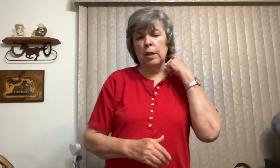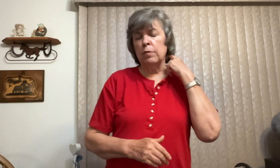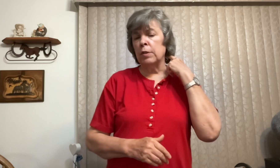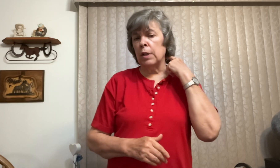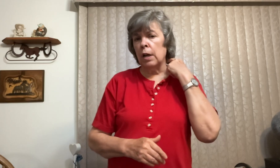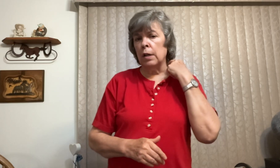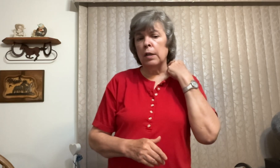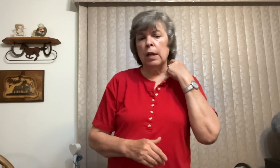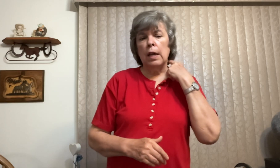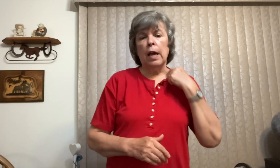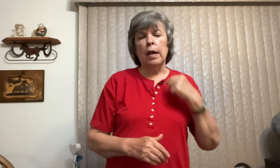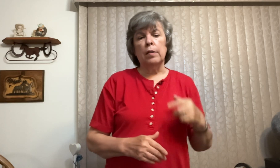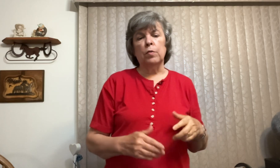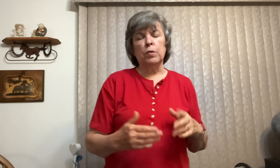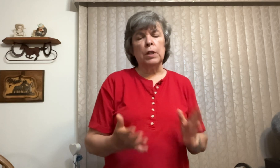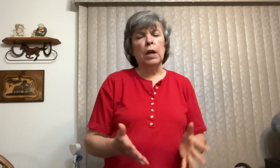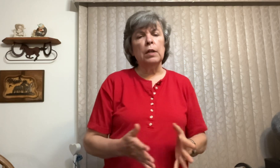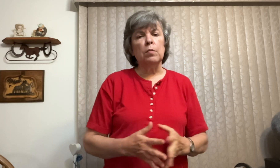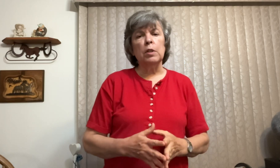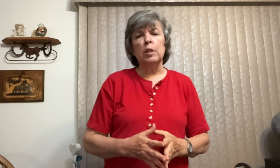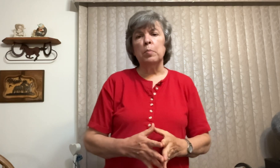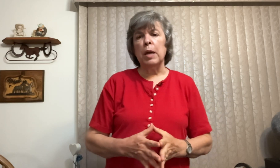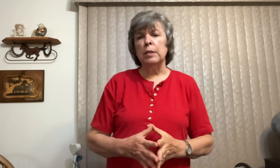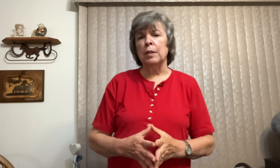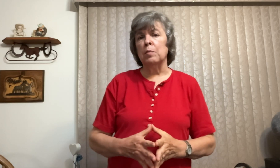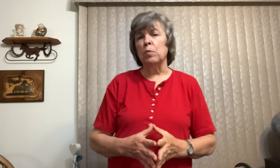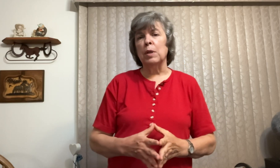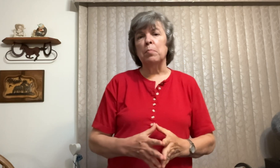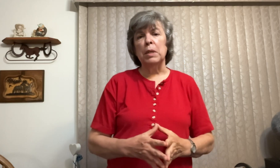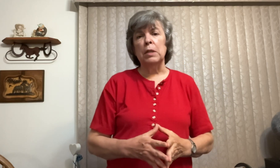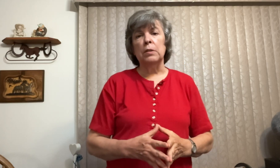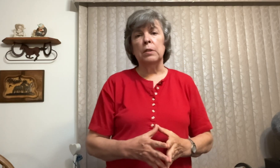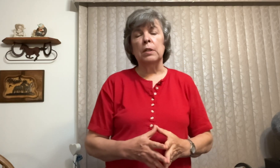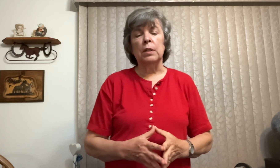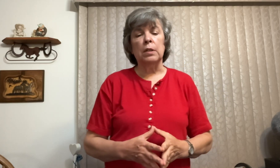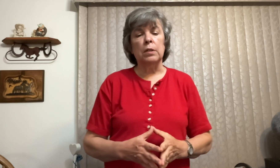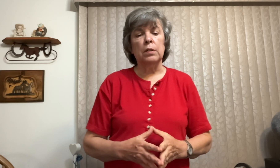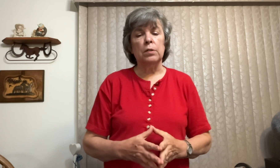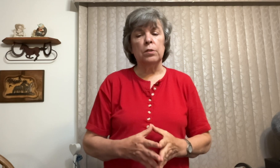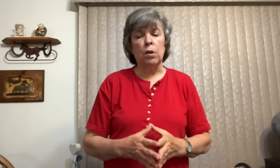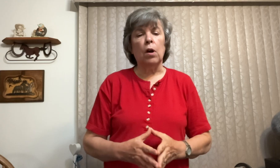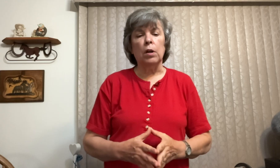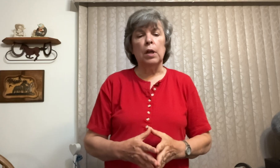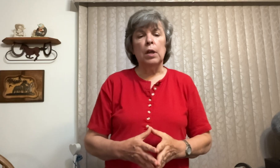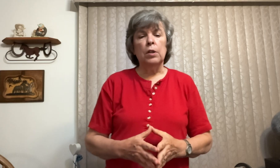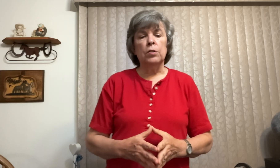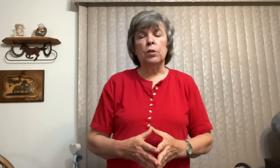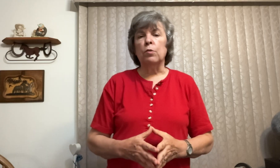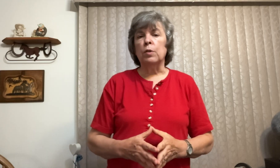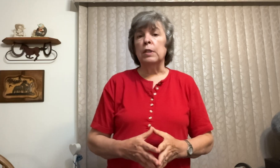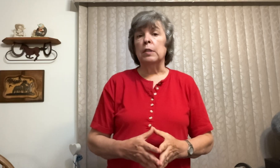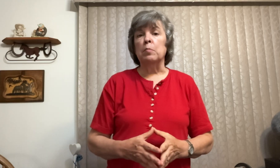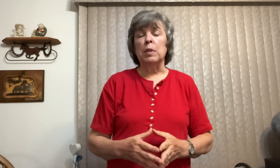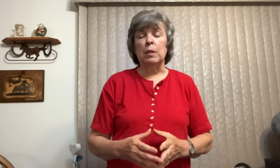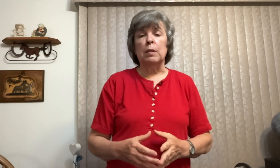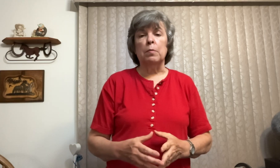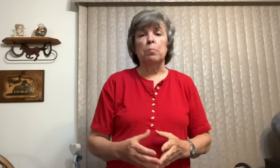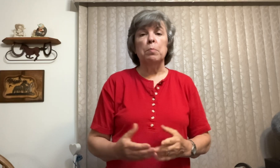for tongue. And for tongue, it really depends on what it means in the song. So is it